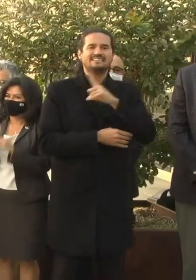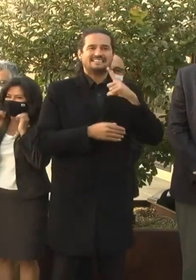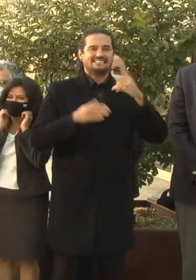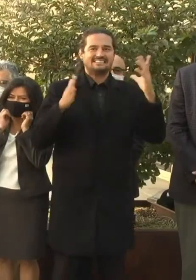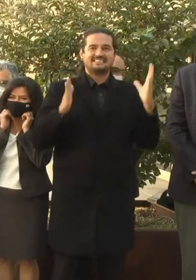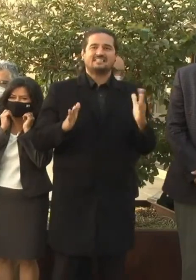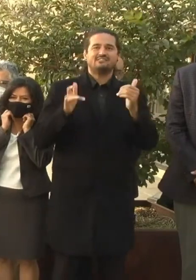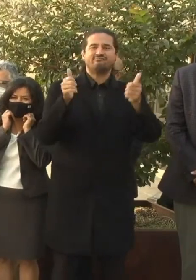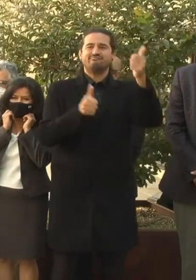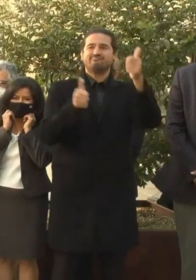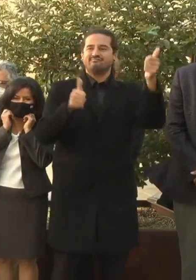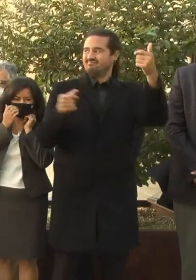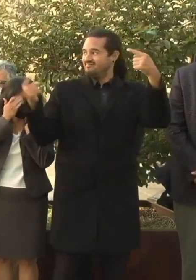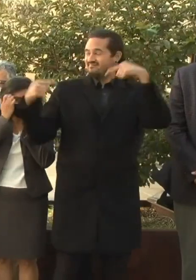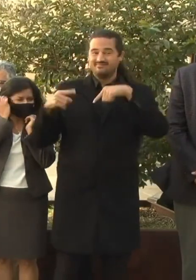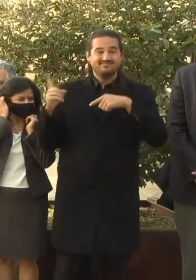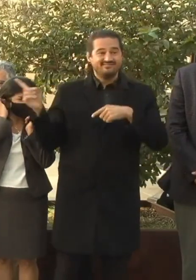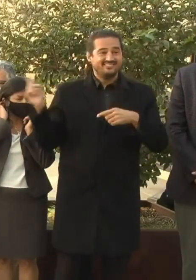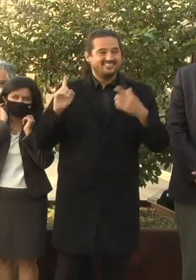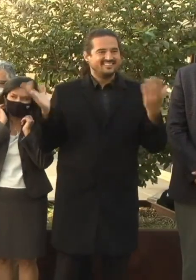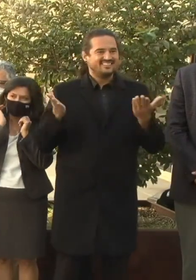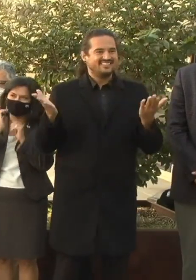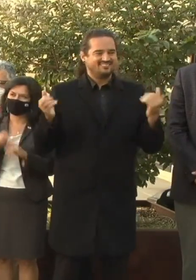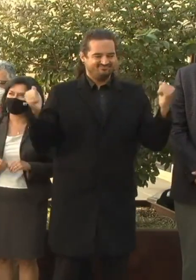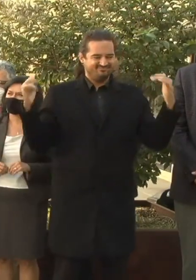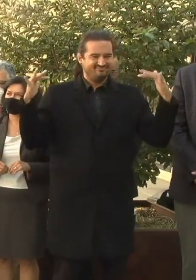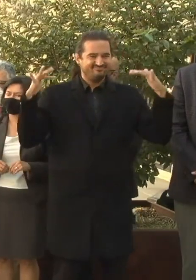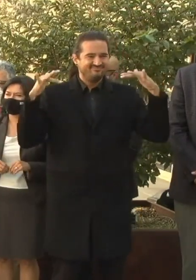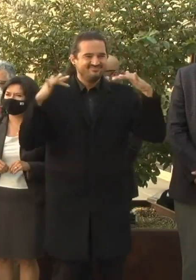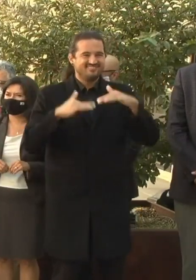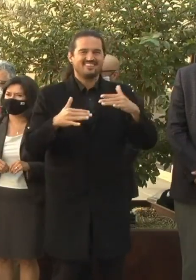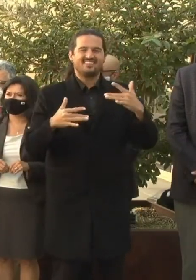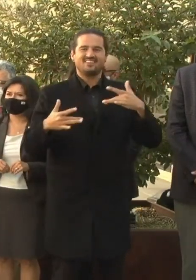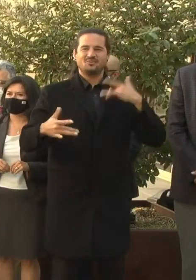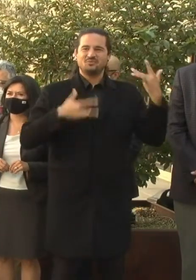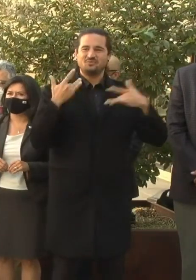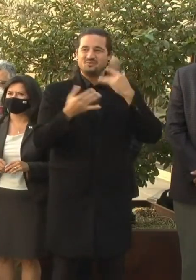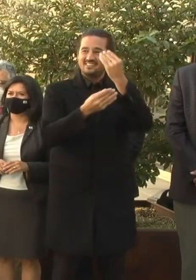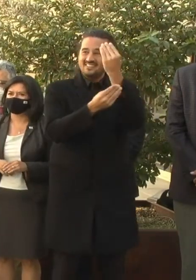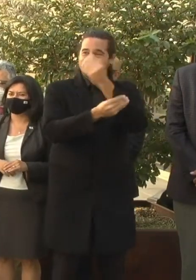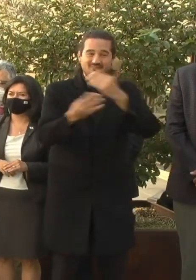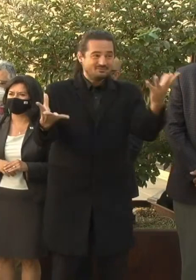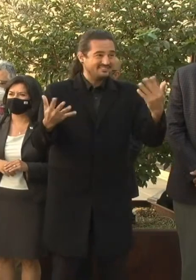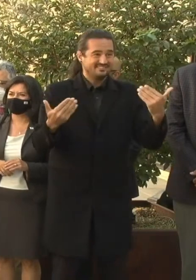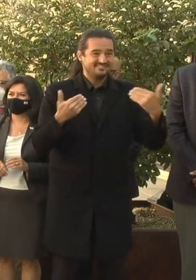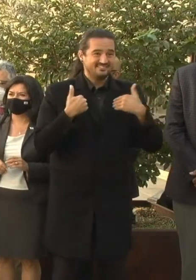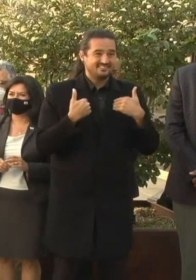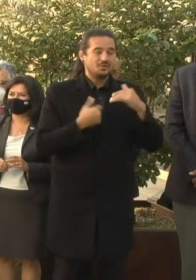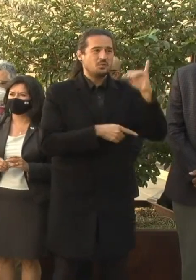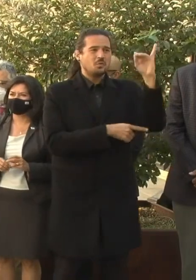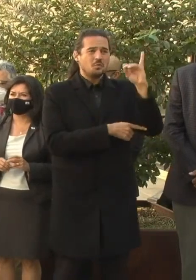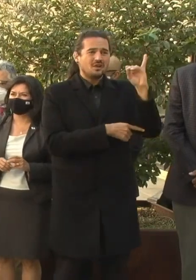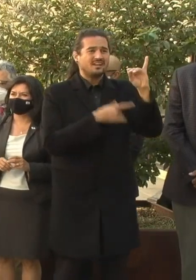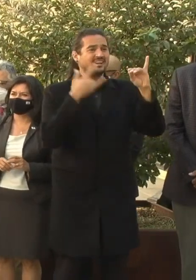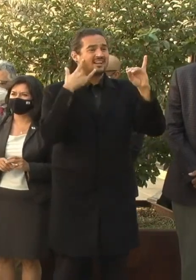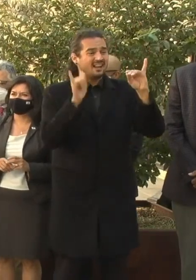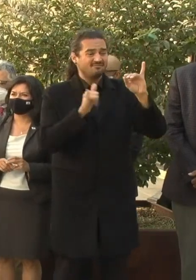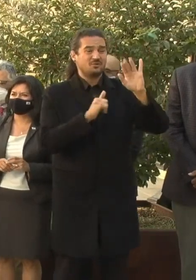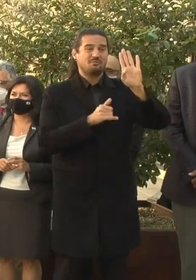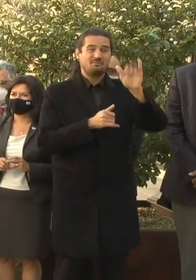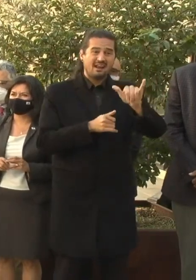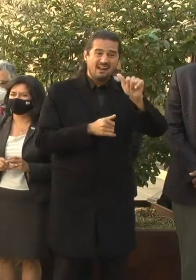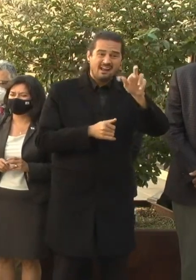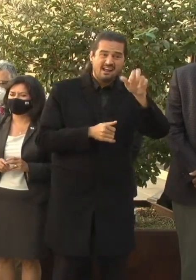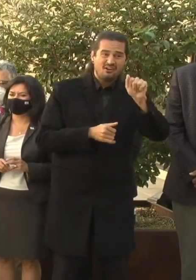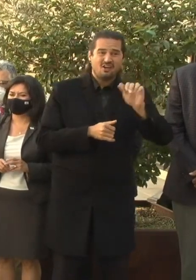to bring us good news. Oakland, California and the entire Bay Area are ground zero